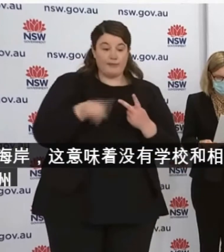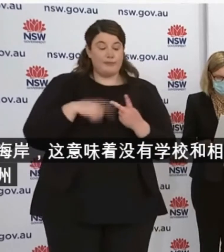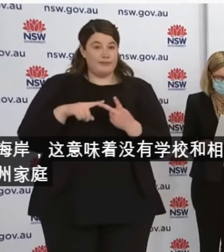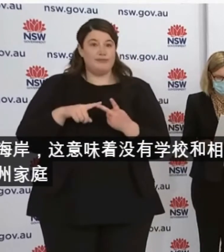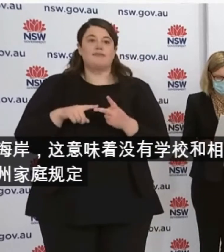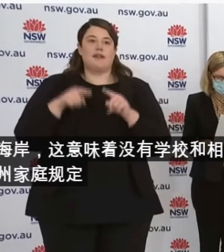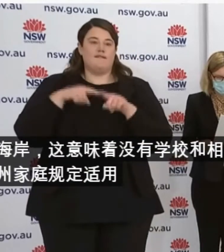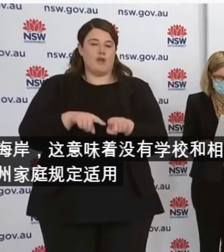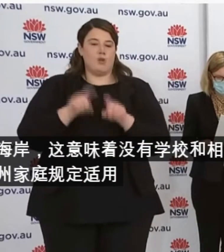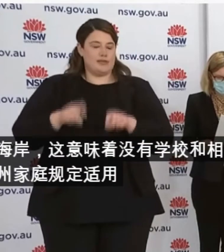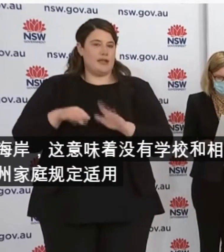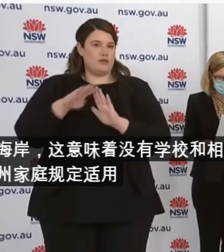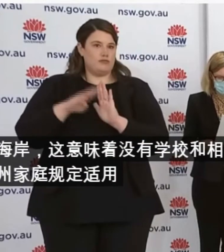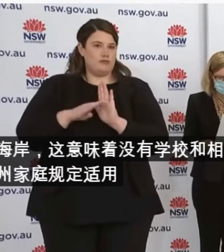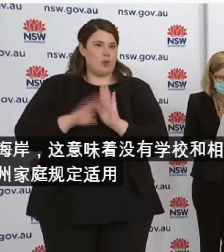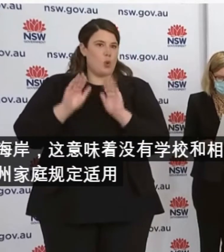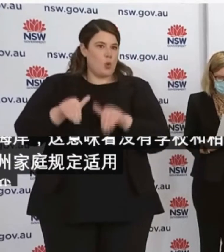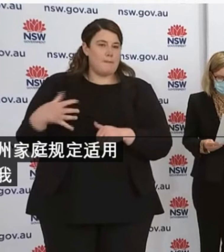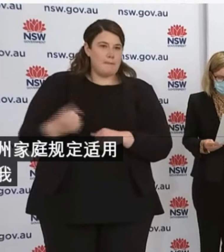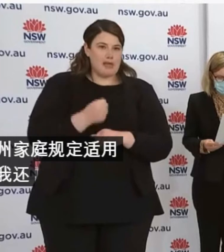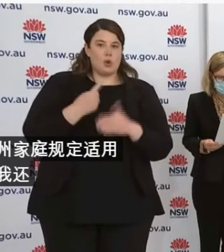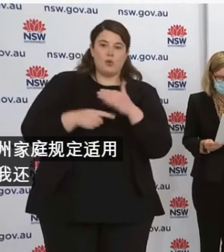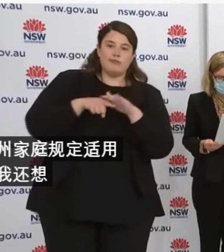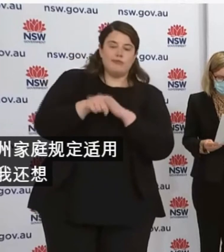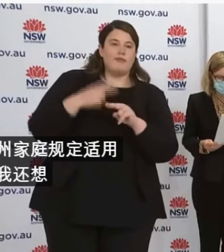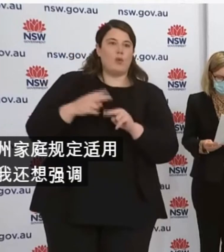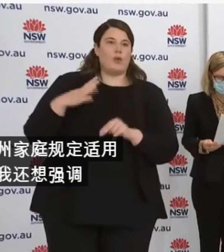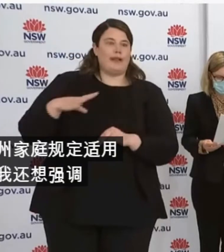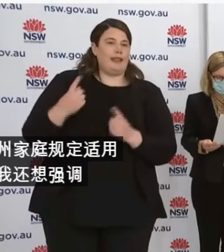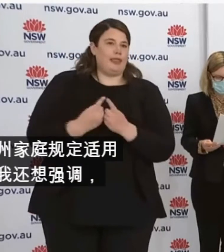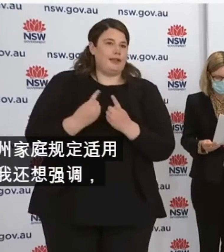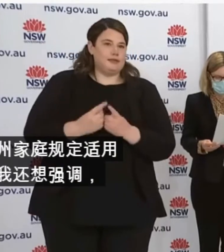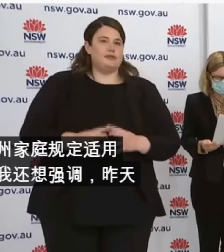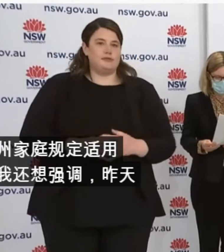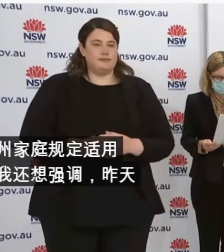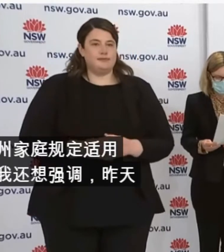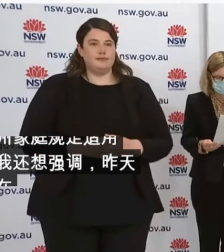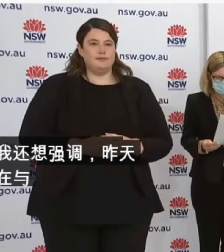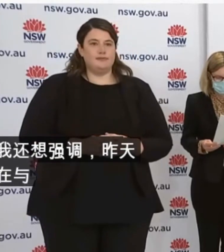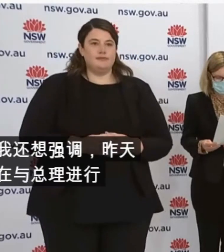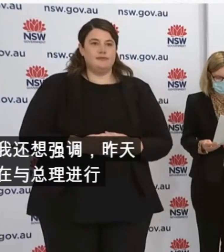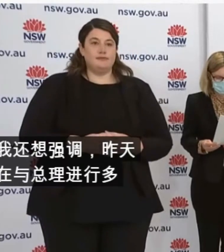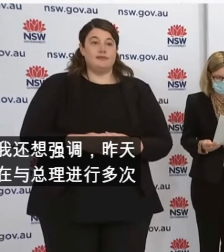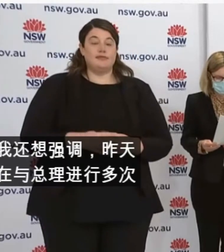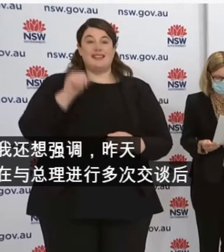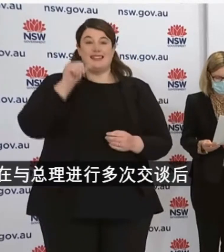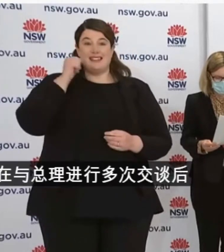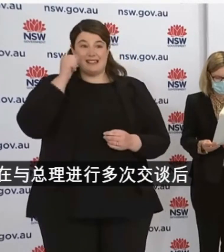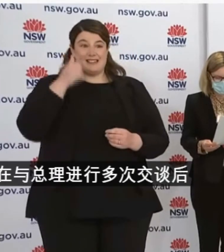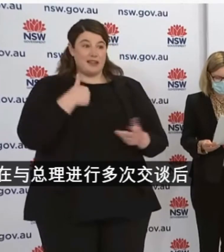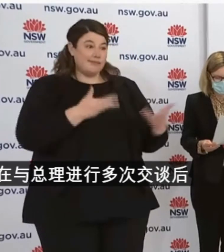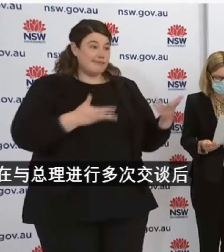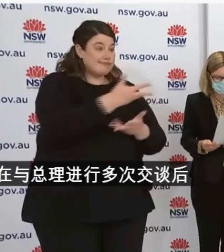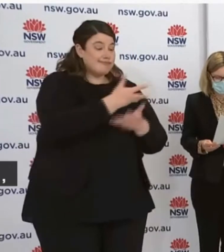same stay-at-home provisions apply. I also want to stress that yesterday, after a number of conversations with the